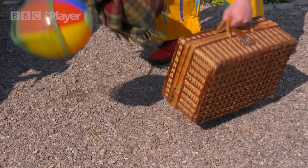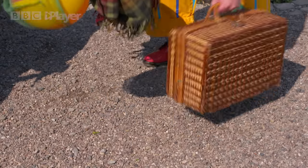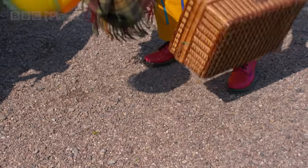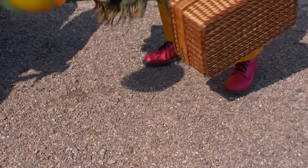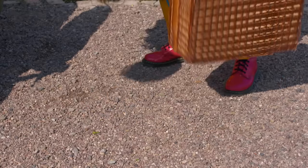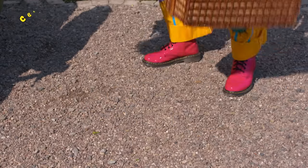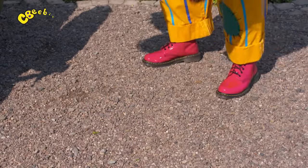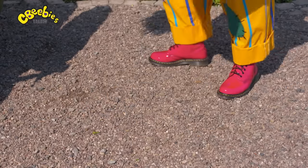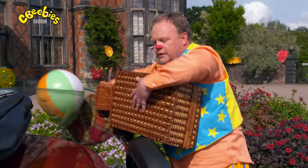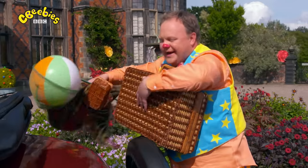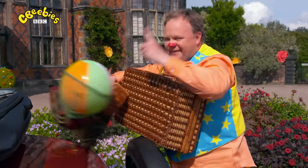Woohoo! Right.